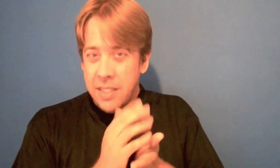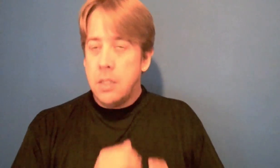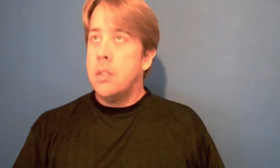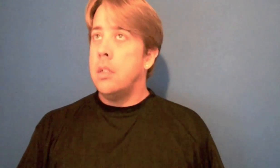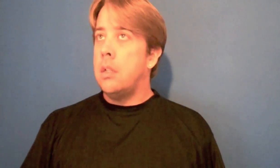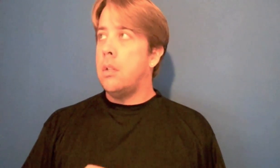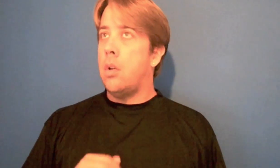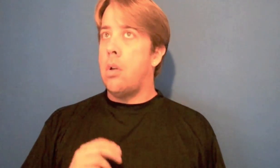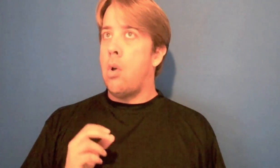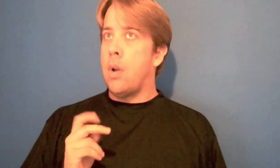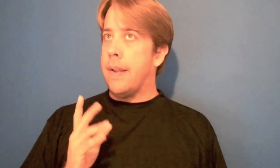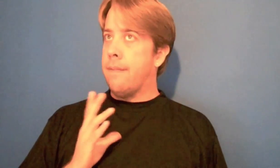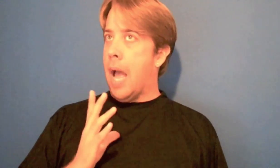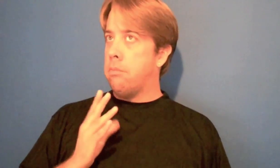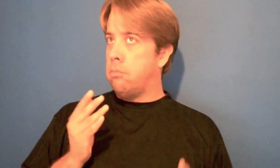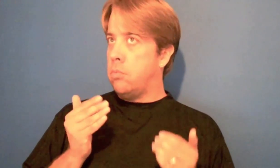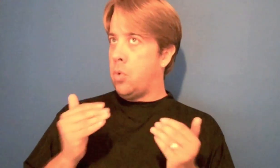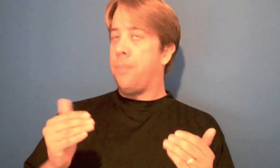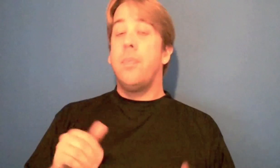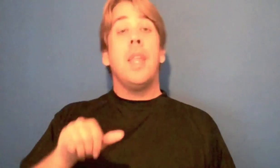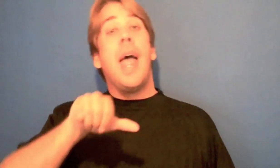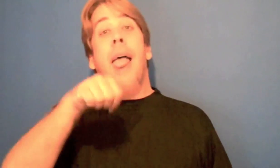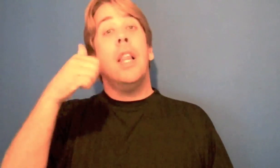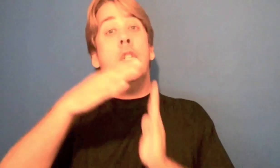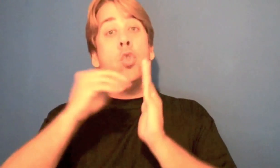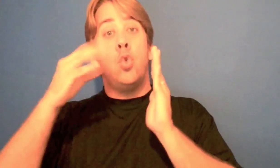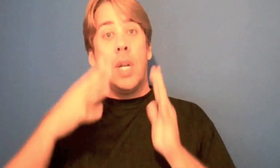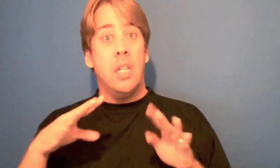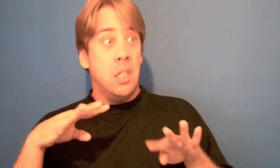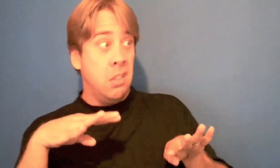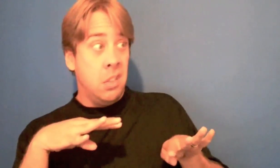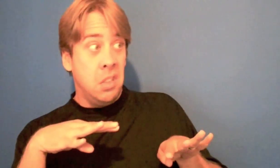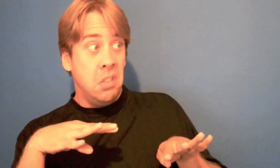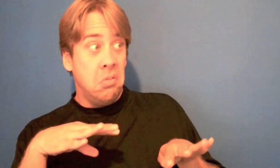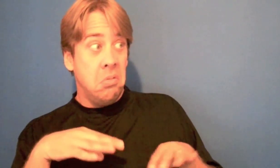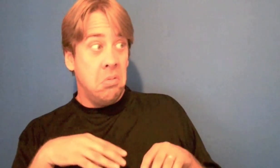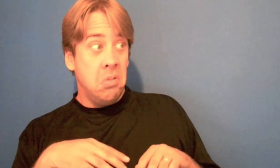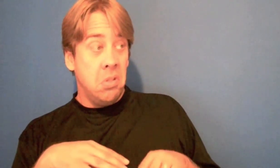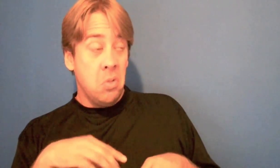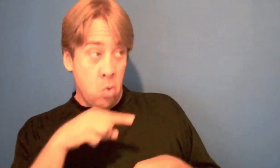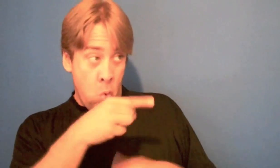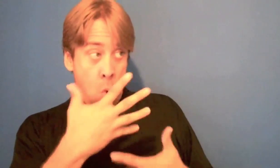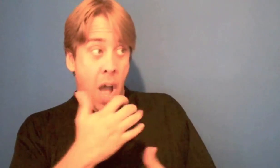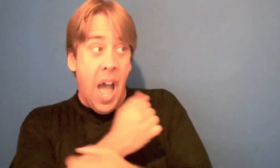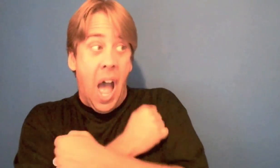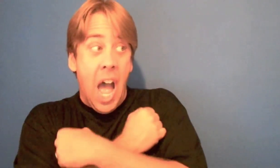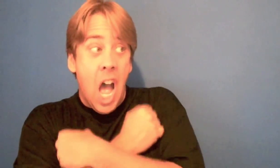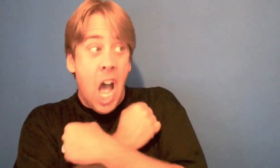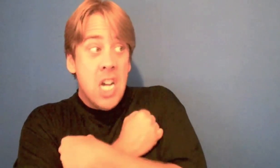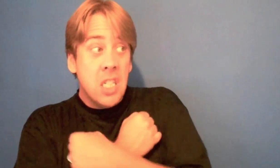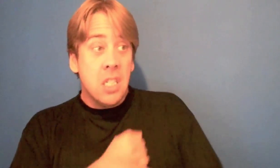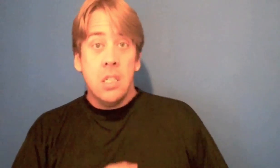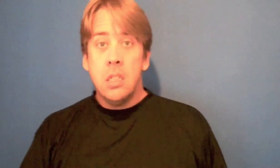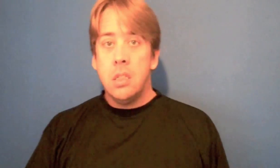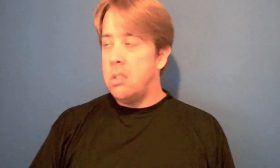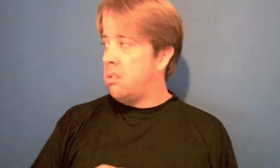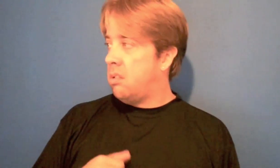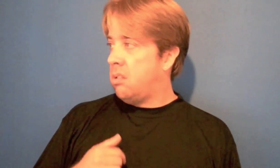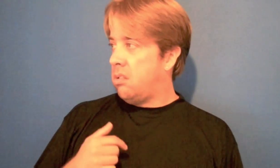You'll be okay. Yes, I will be. And that's when I noticed the other students were looking at me and they asked me if I wanted a